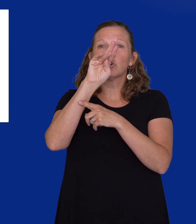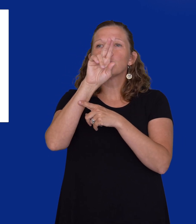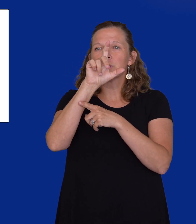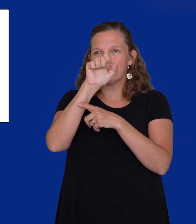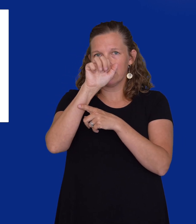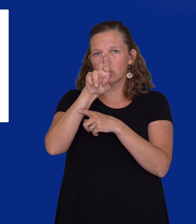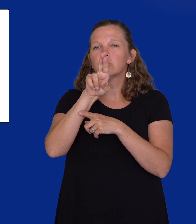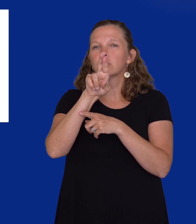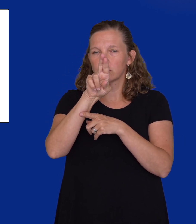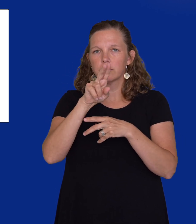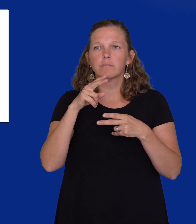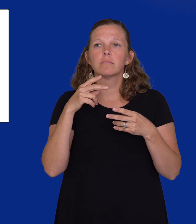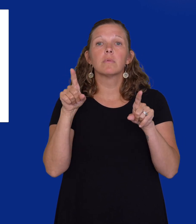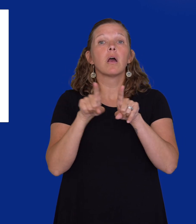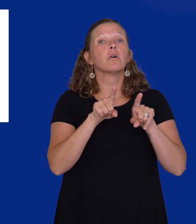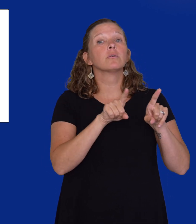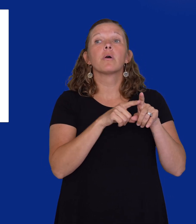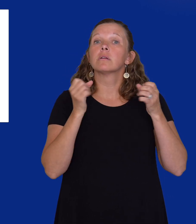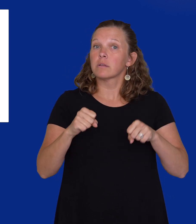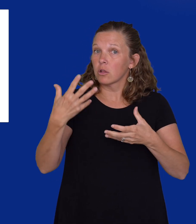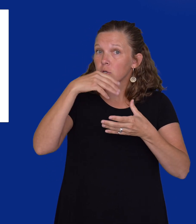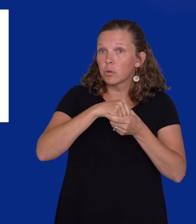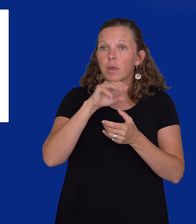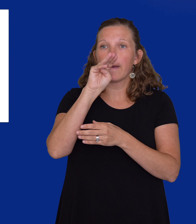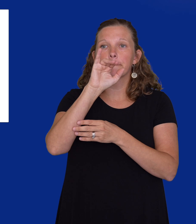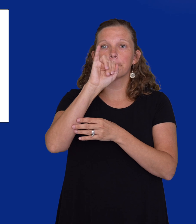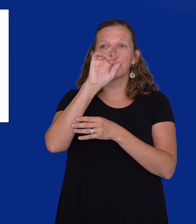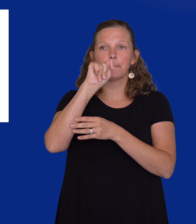but it can also include the mitochondrial genome.